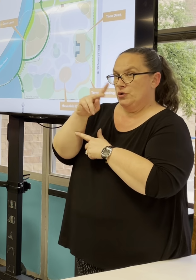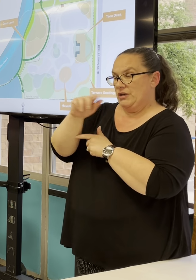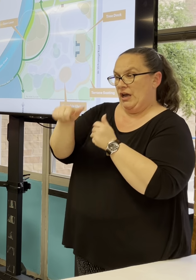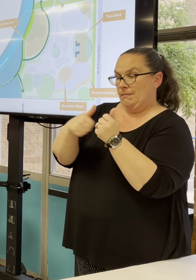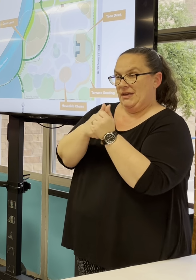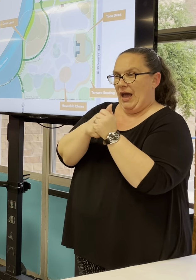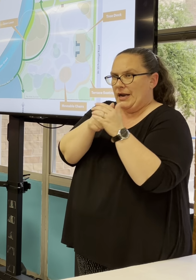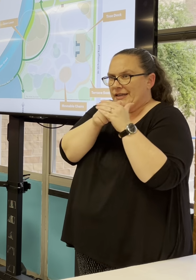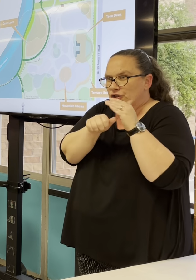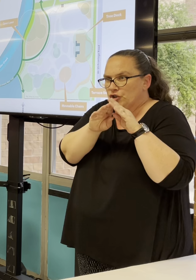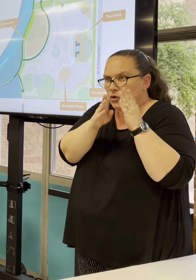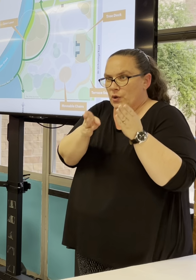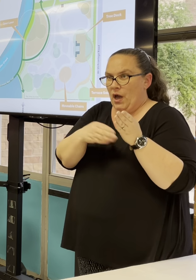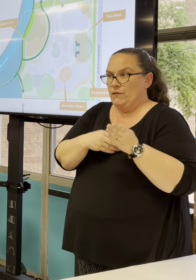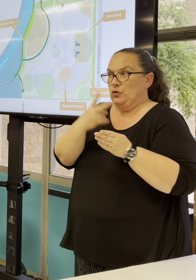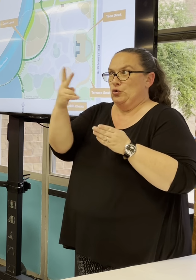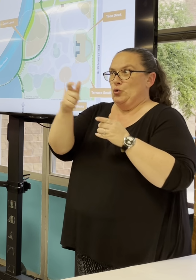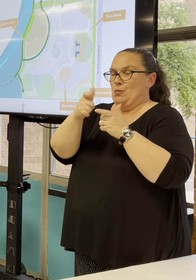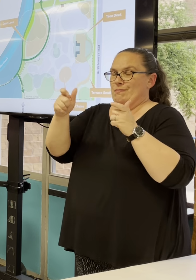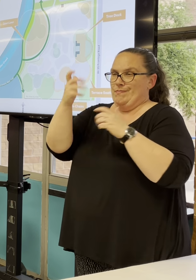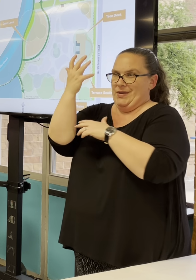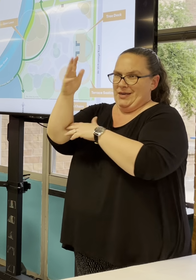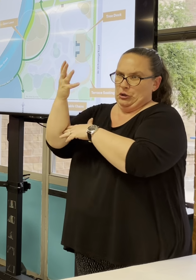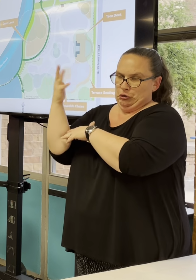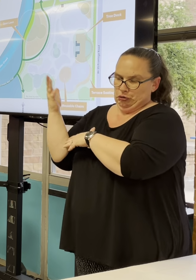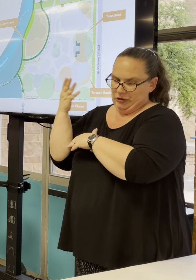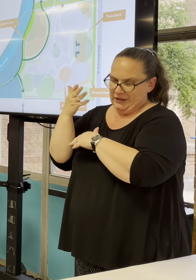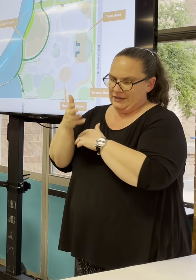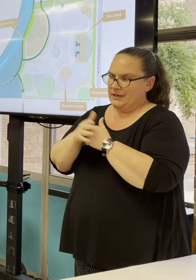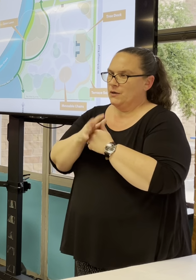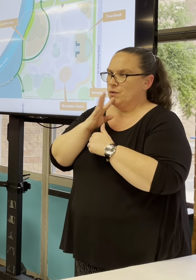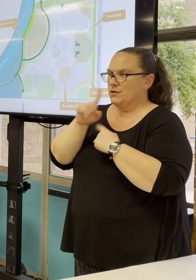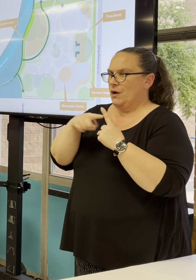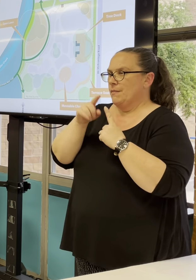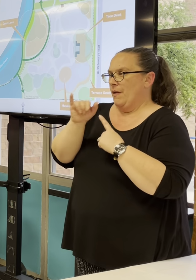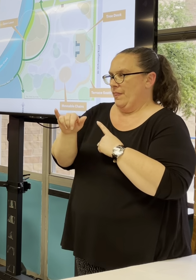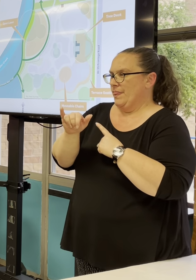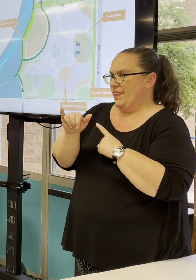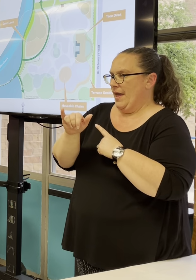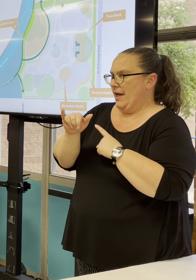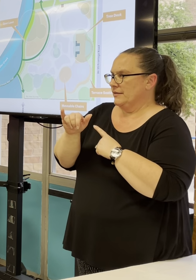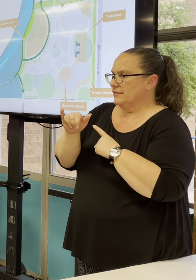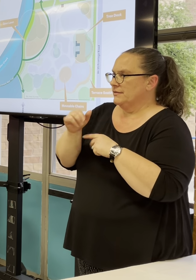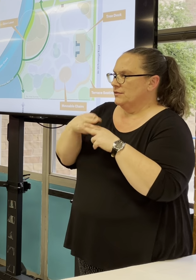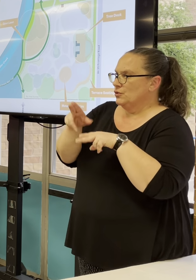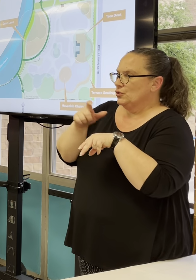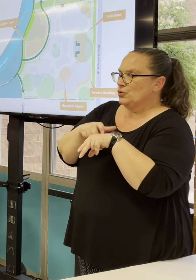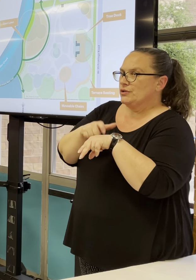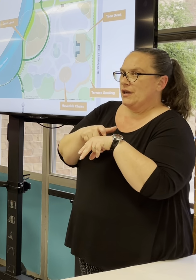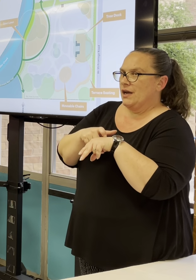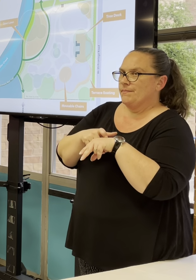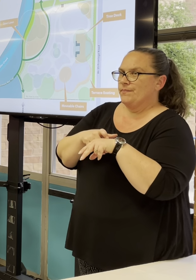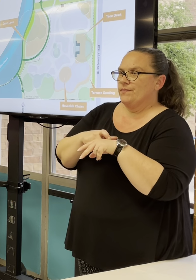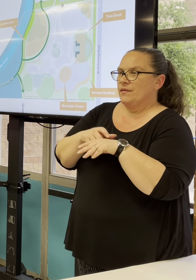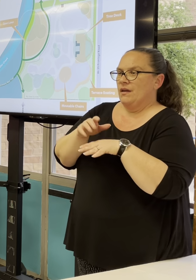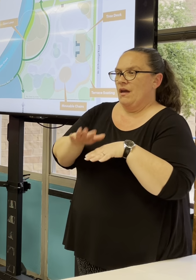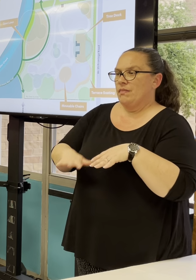shelter house, because you have 2 really big trees there, and we'll talk about that just shortly. And then an open